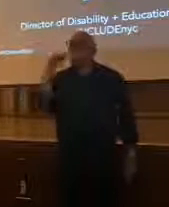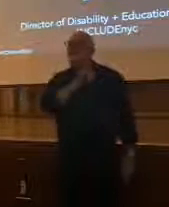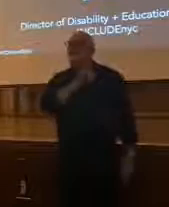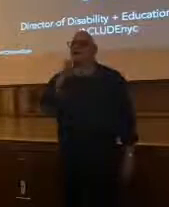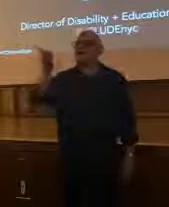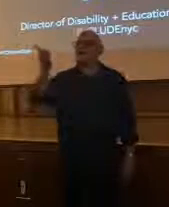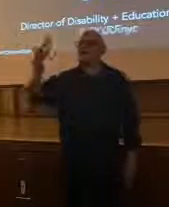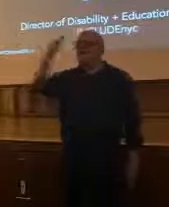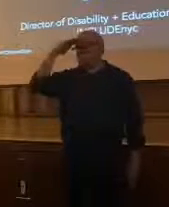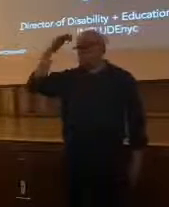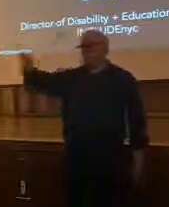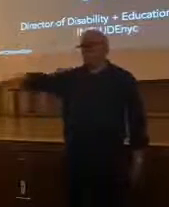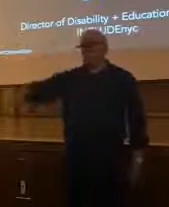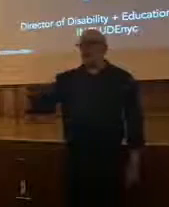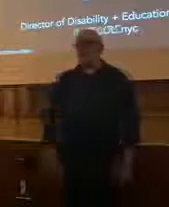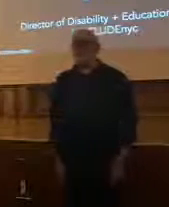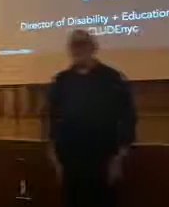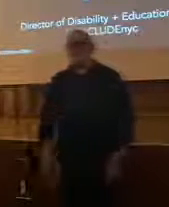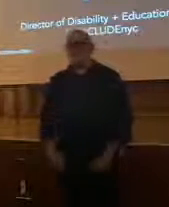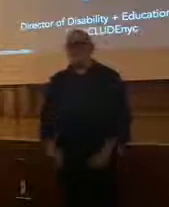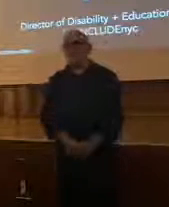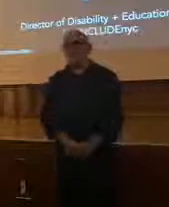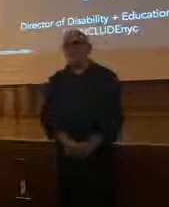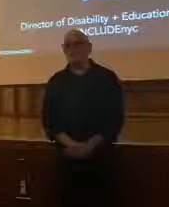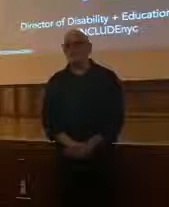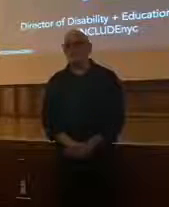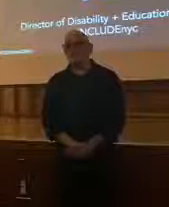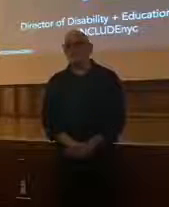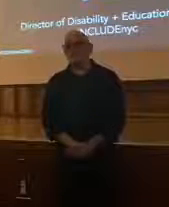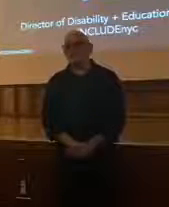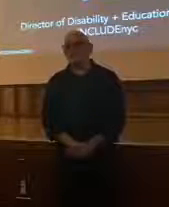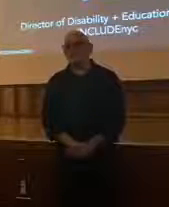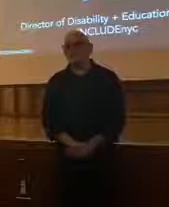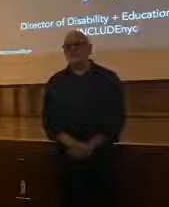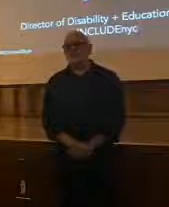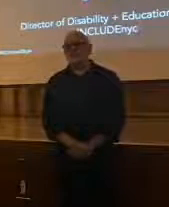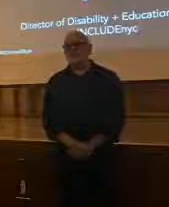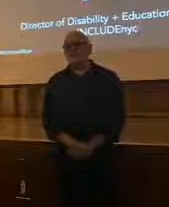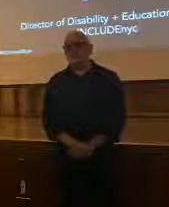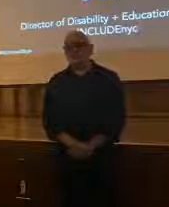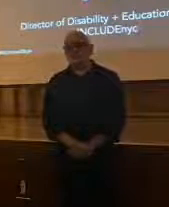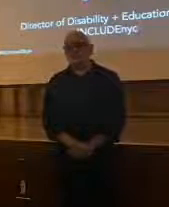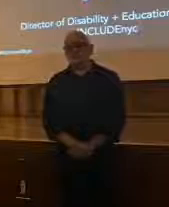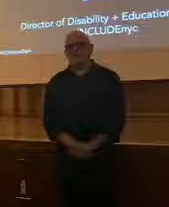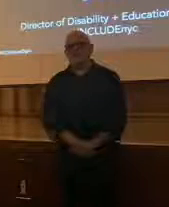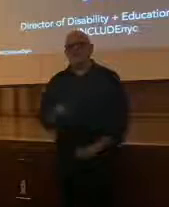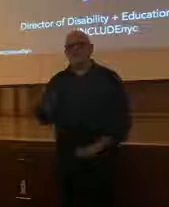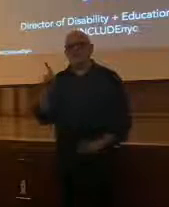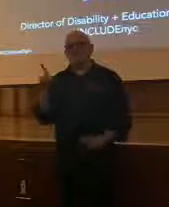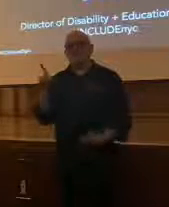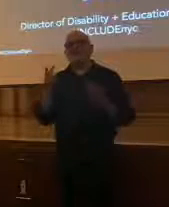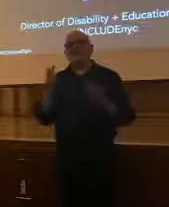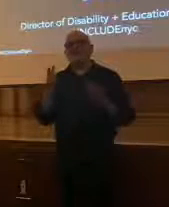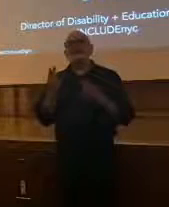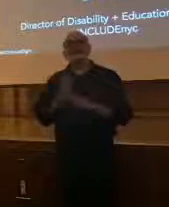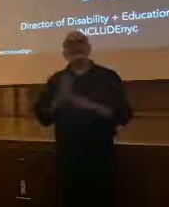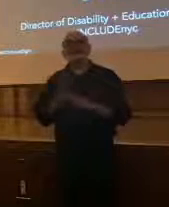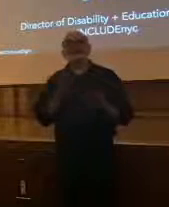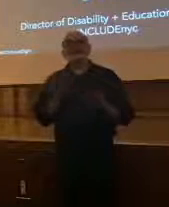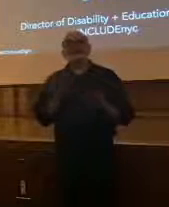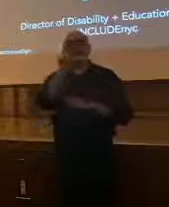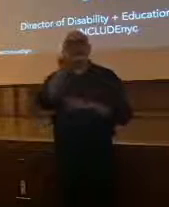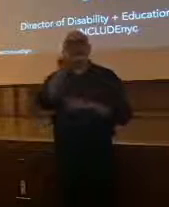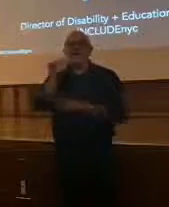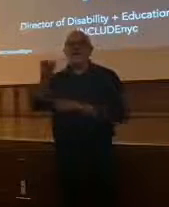have a good picture for us to use that represents God, I'd be really appreciative of that, because I don't know how to